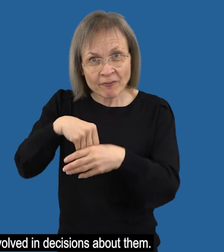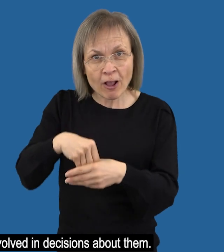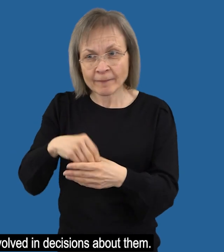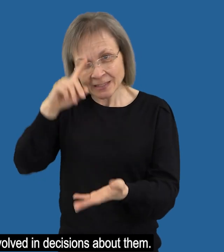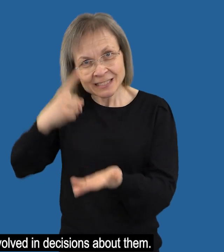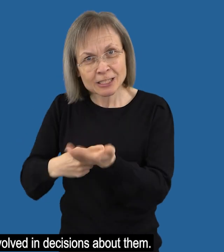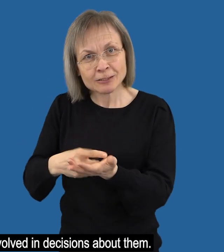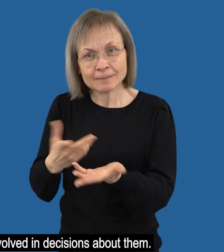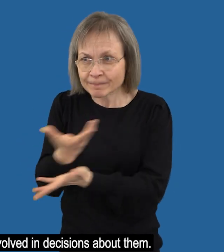them.